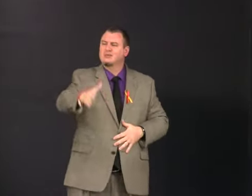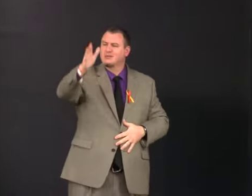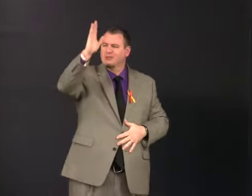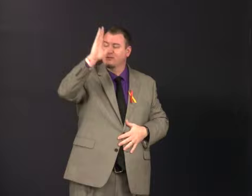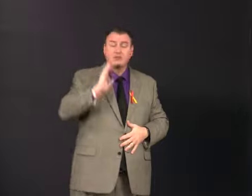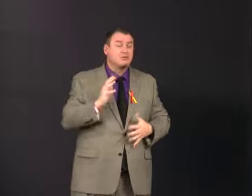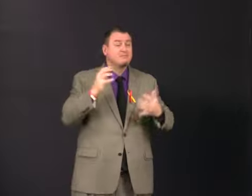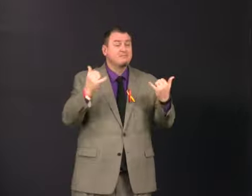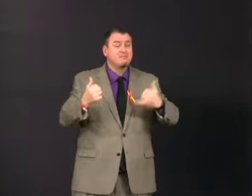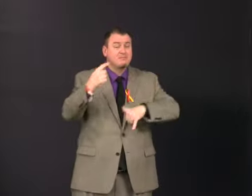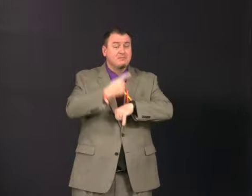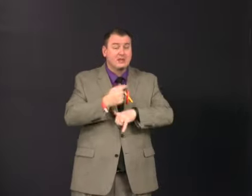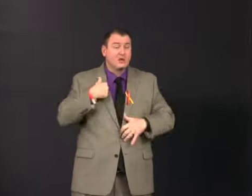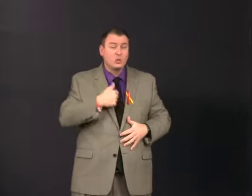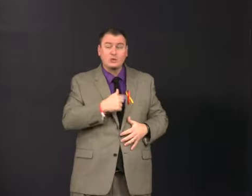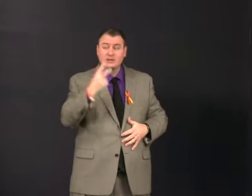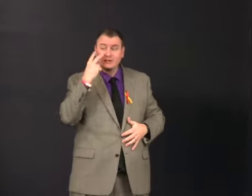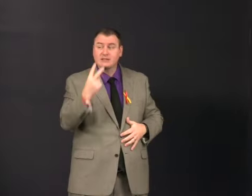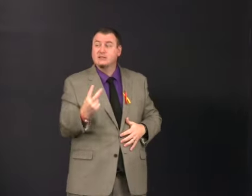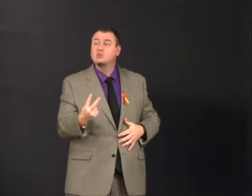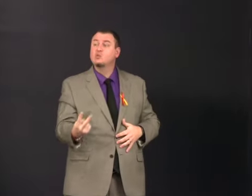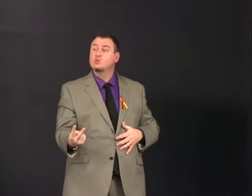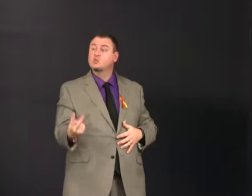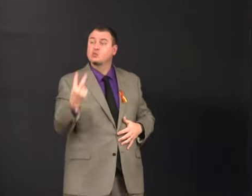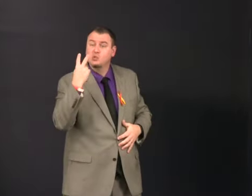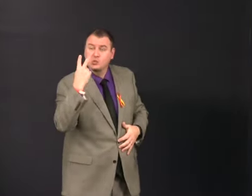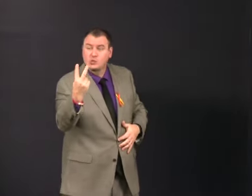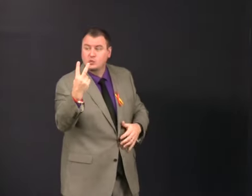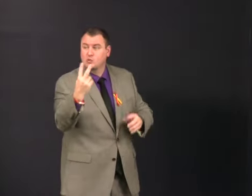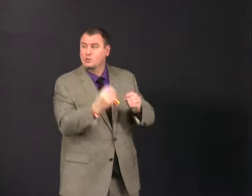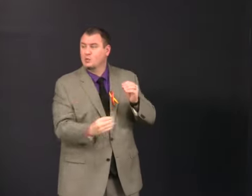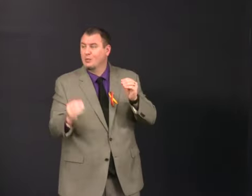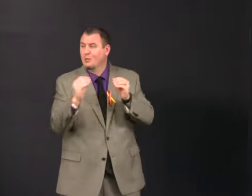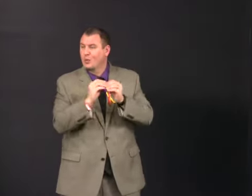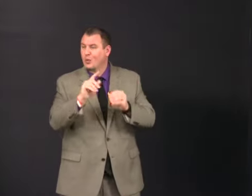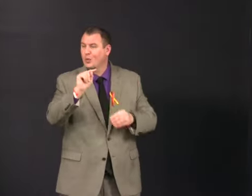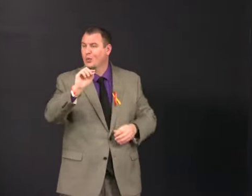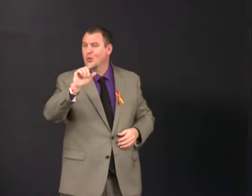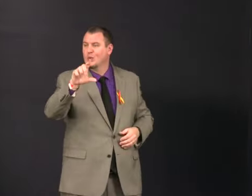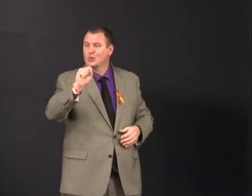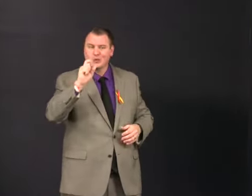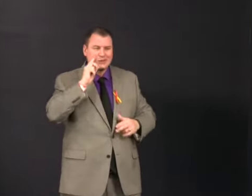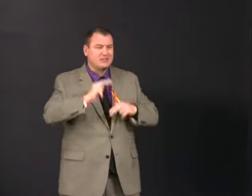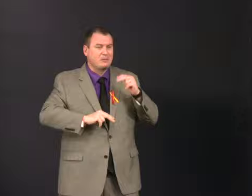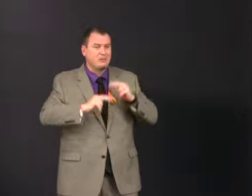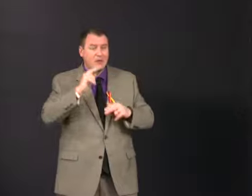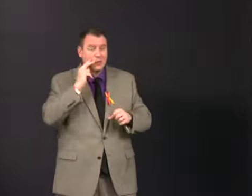he trusted God that the king would listen to him and help him through that.